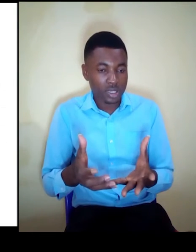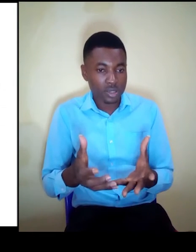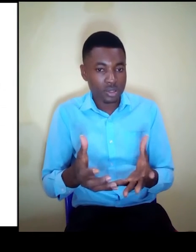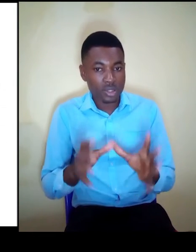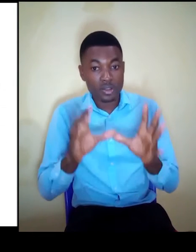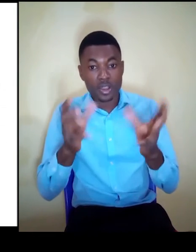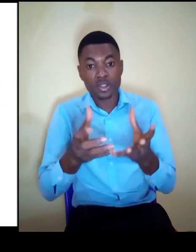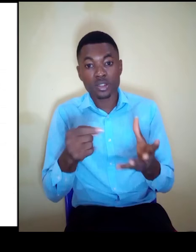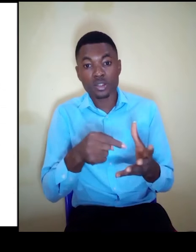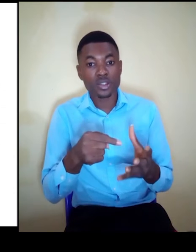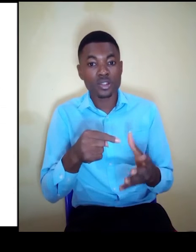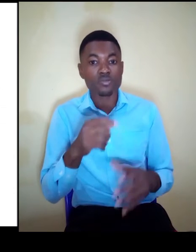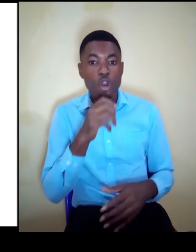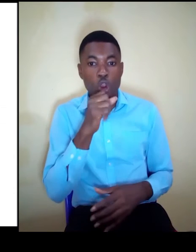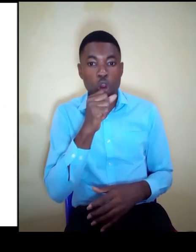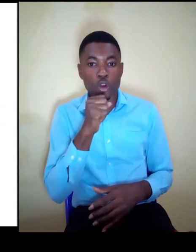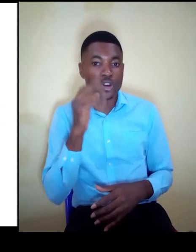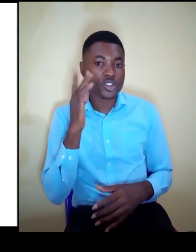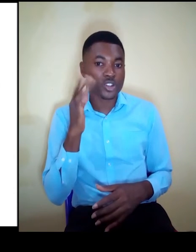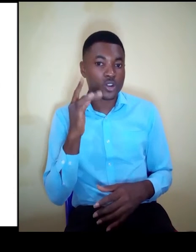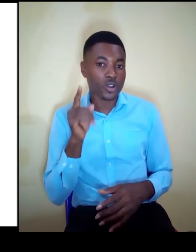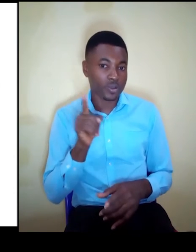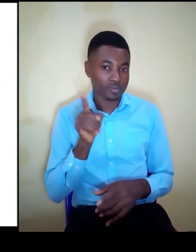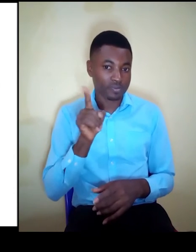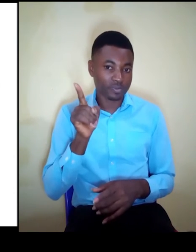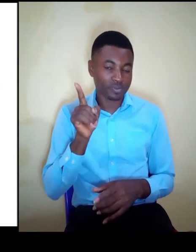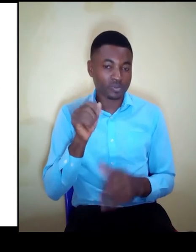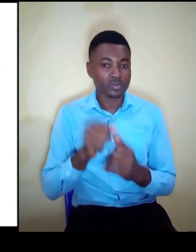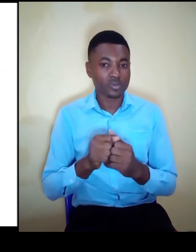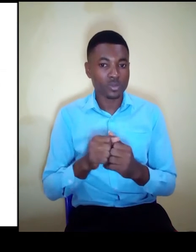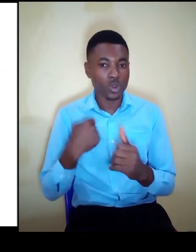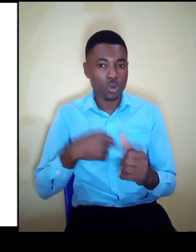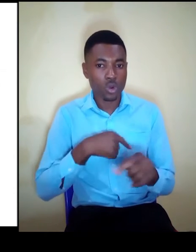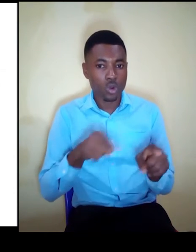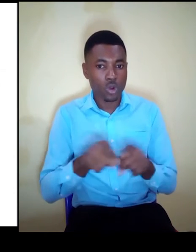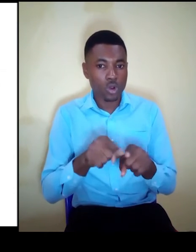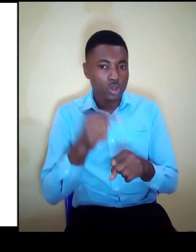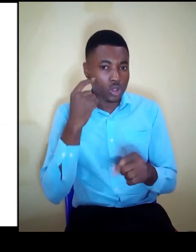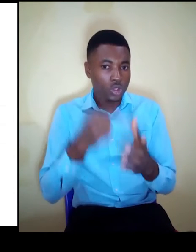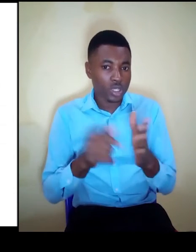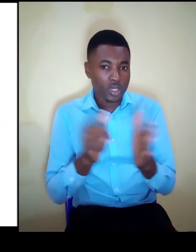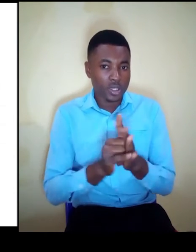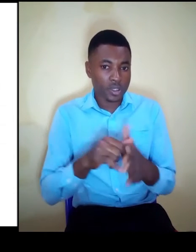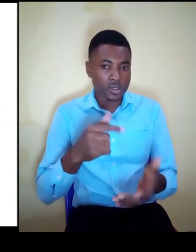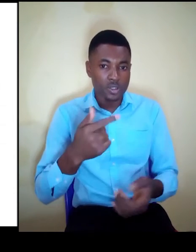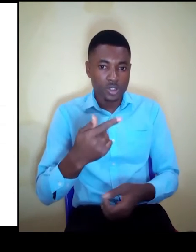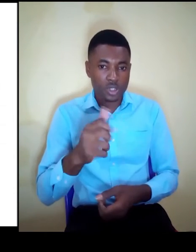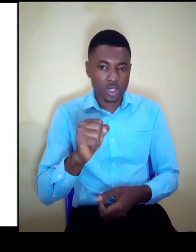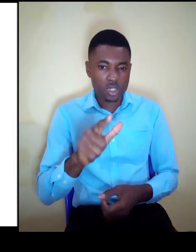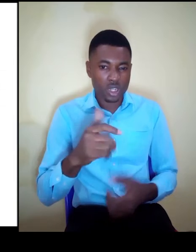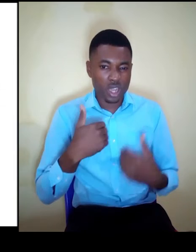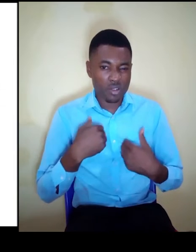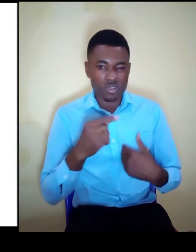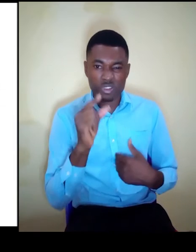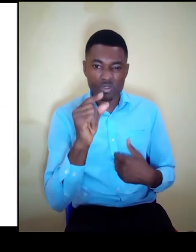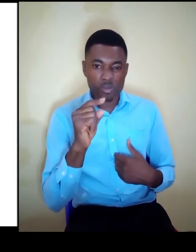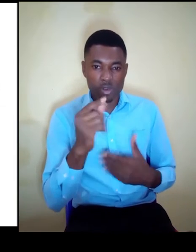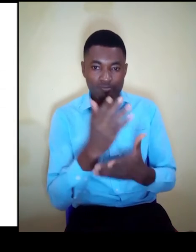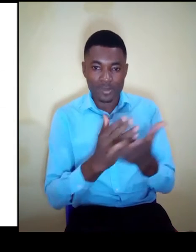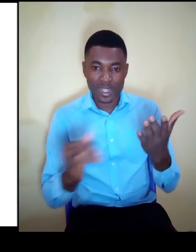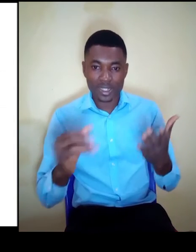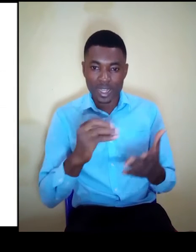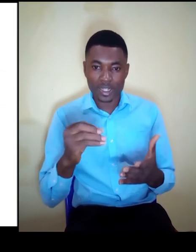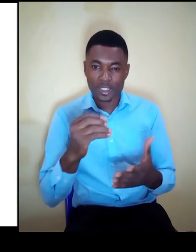that Ghanaian Sign Language signers have very little handling and very little entity. And this is because the signers were